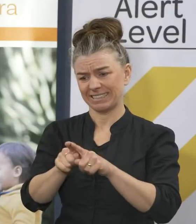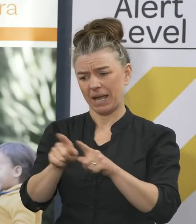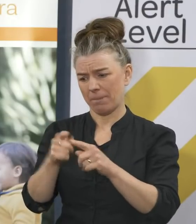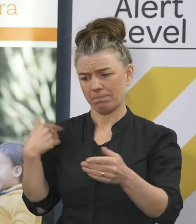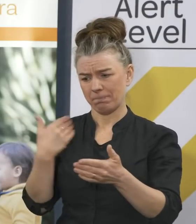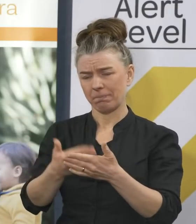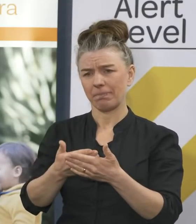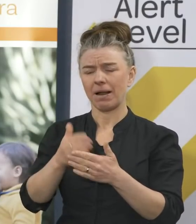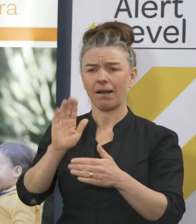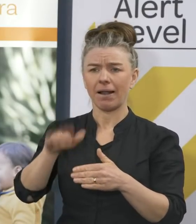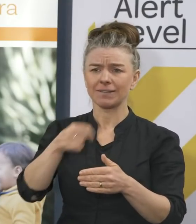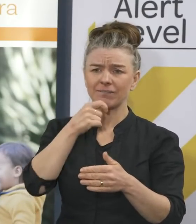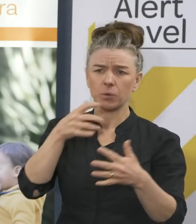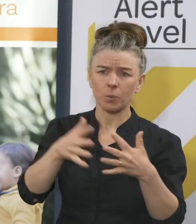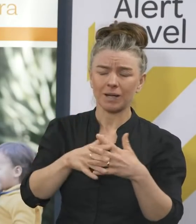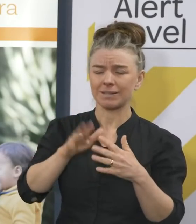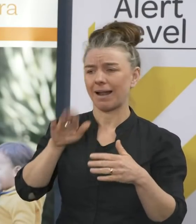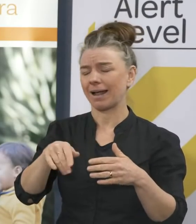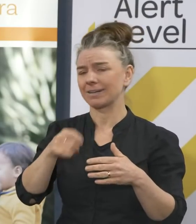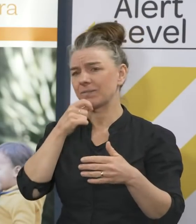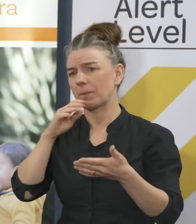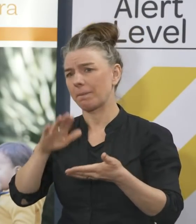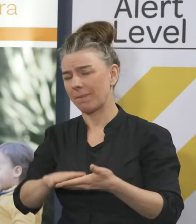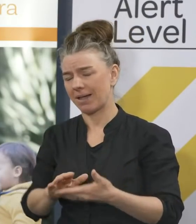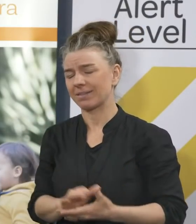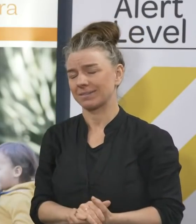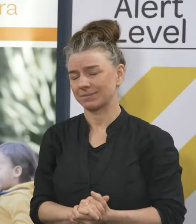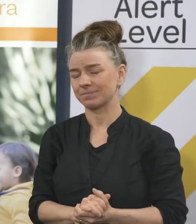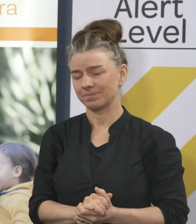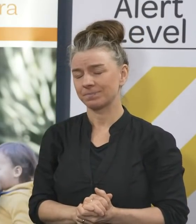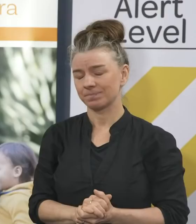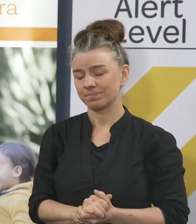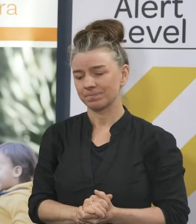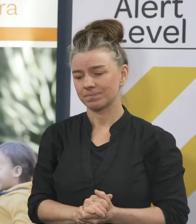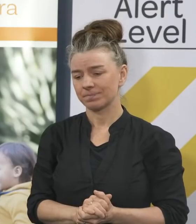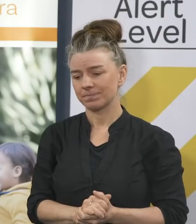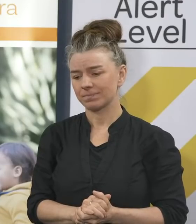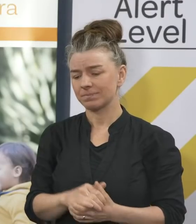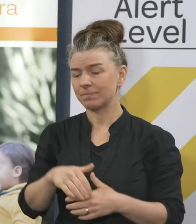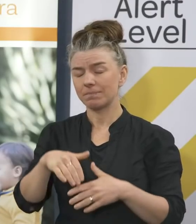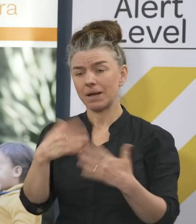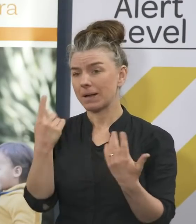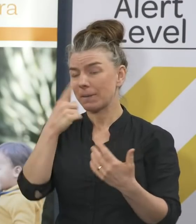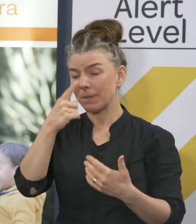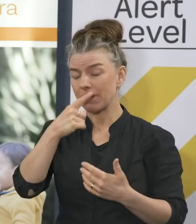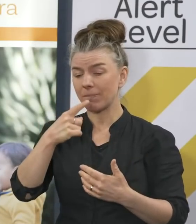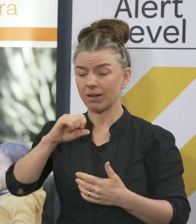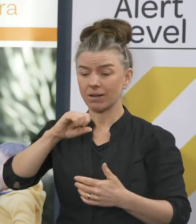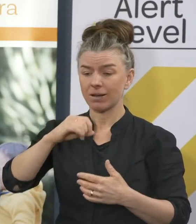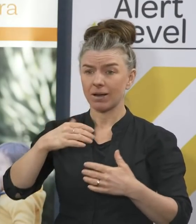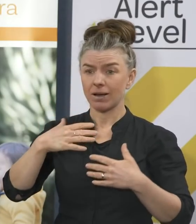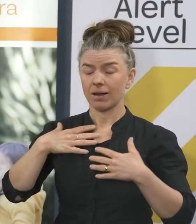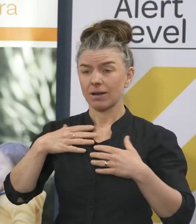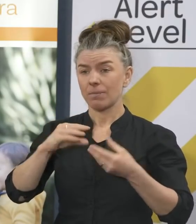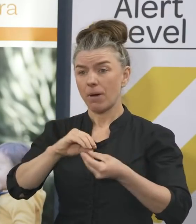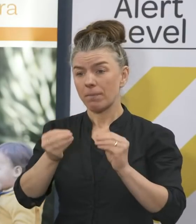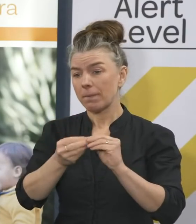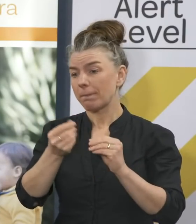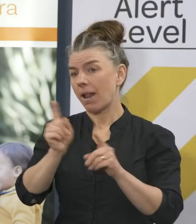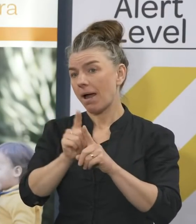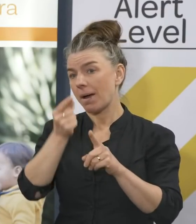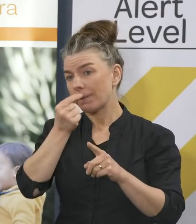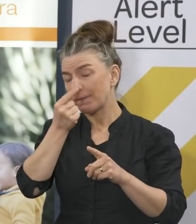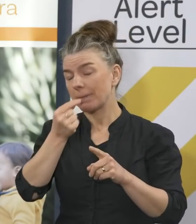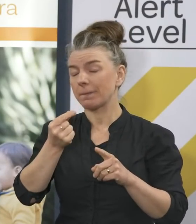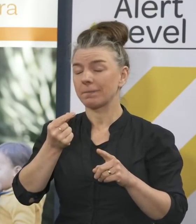weeks and months for people with respiratory symptoms, and they should continue, as has been the